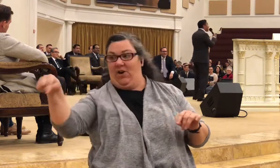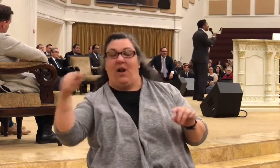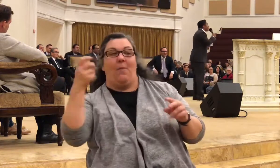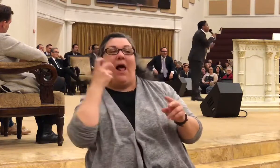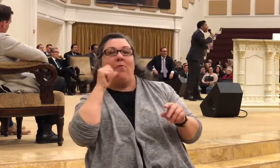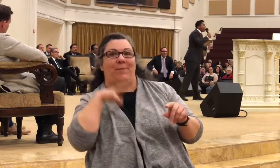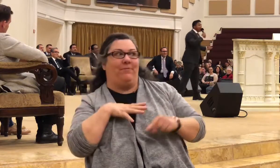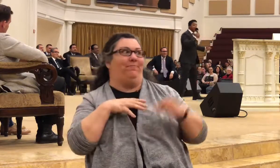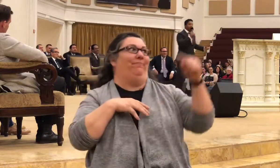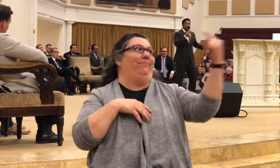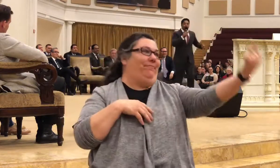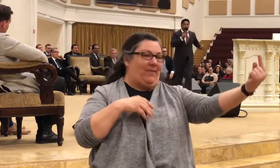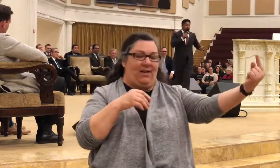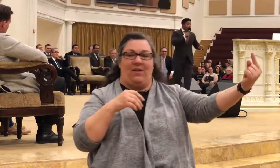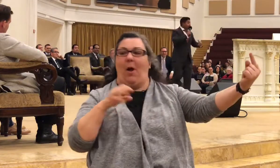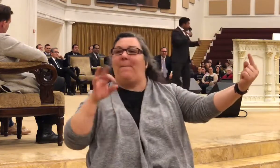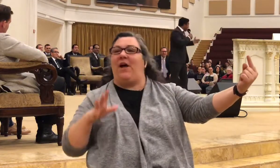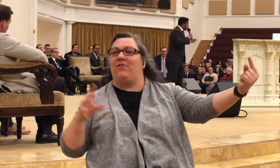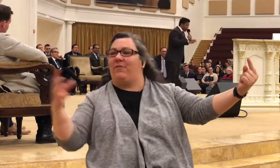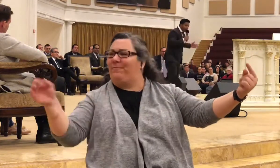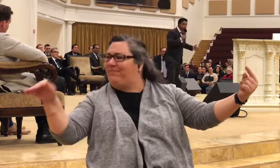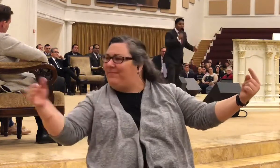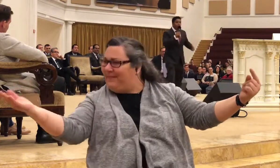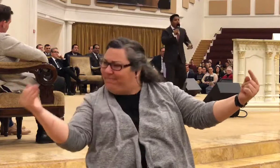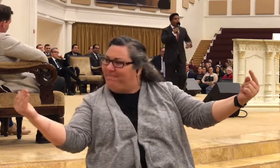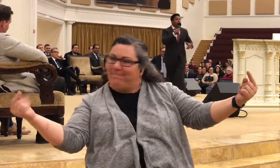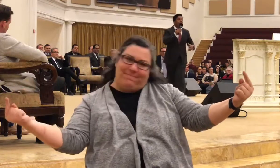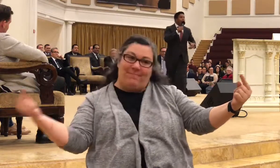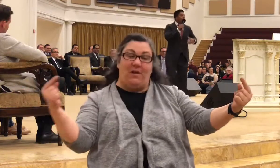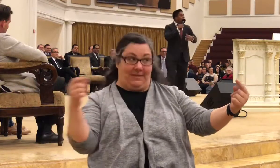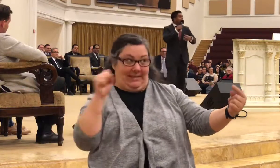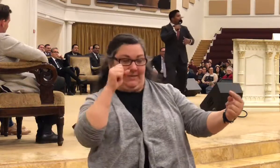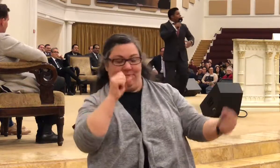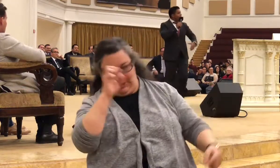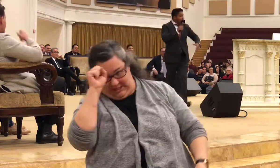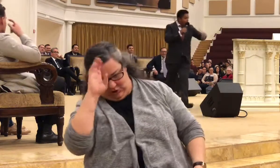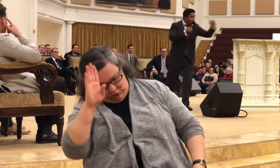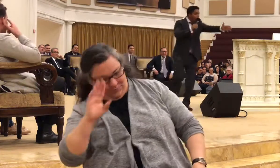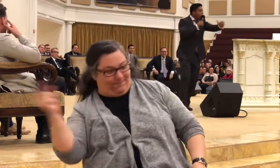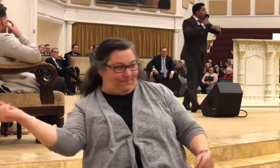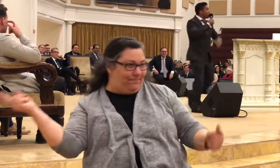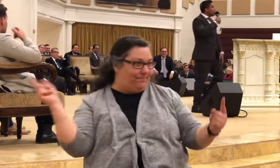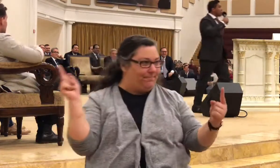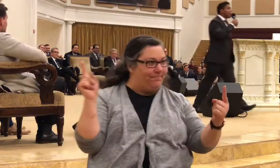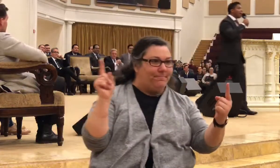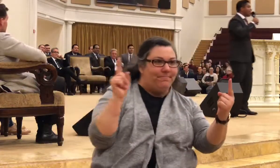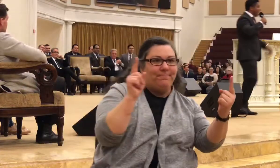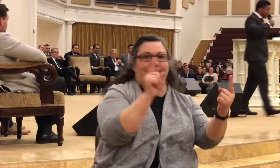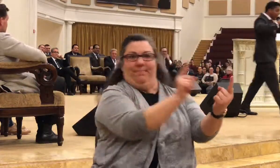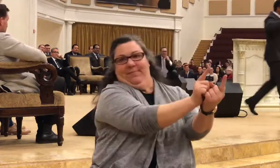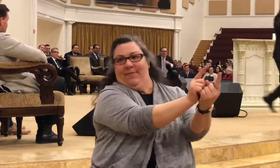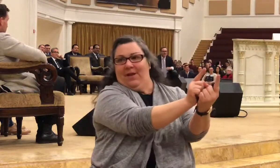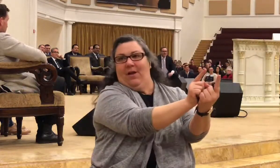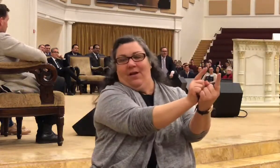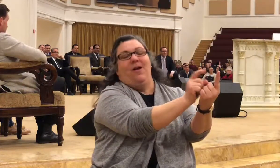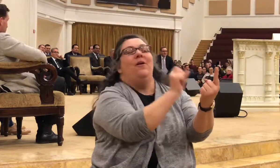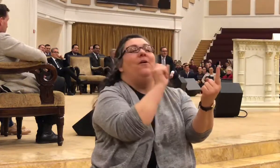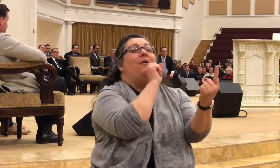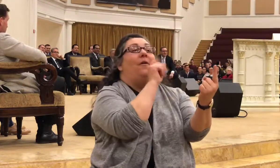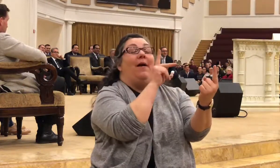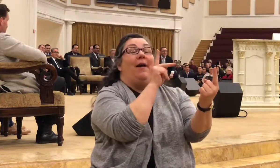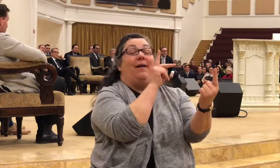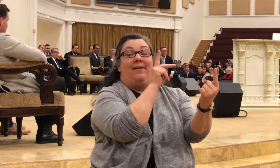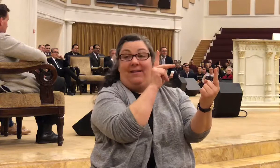the pastor came, he grabbed me. And I said, yes, sir, I'll come right on over. "I want you to pray for her." And he put me right there. I said, "All right, well,